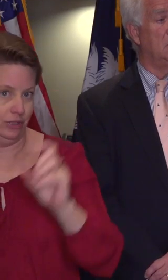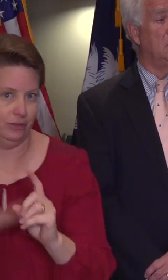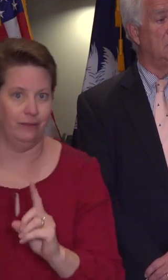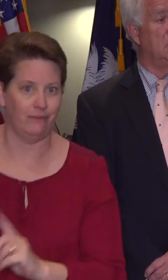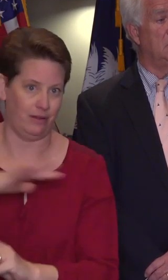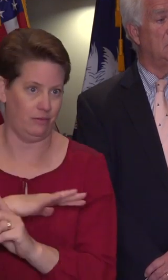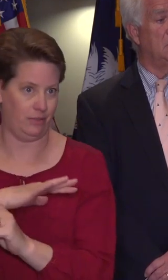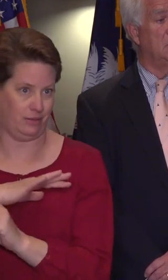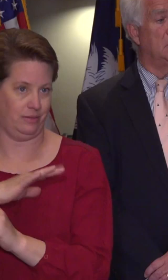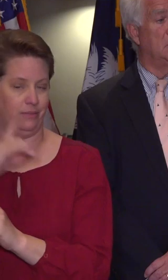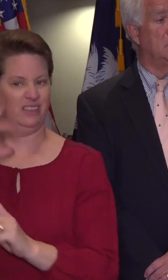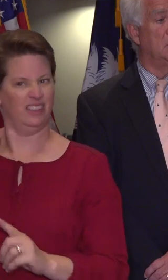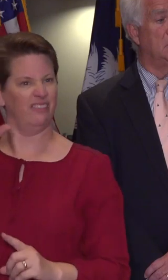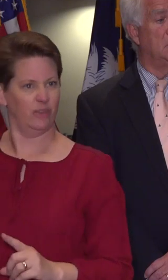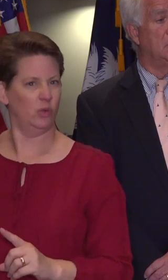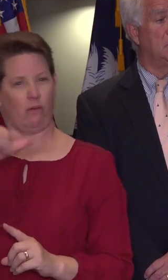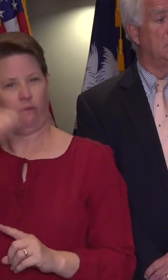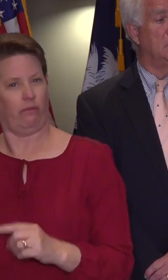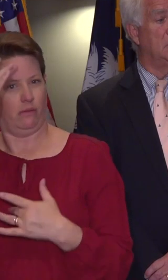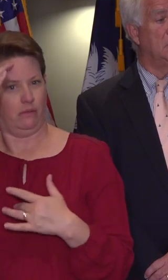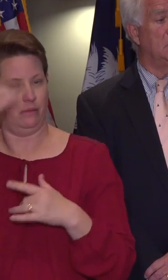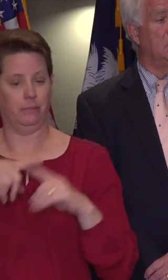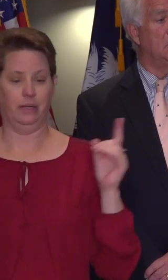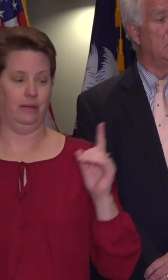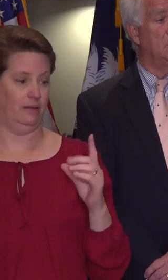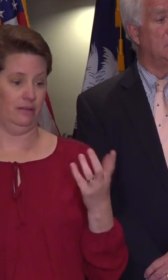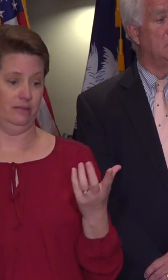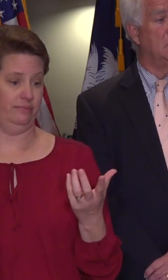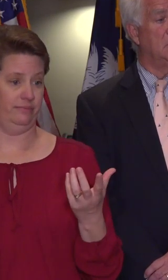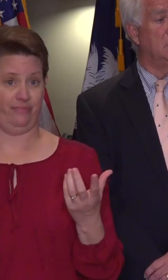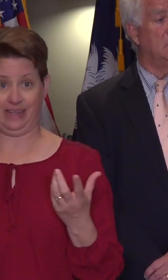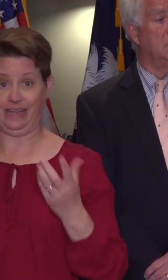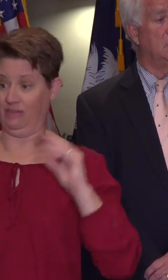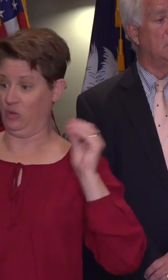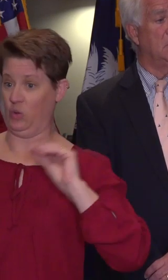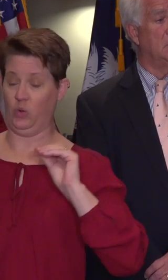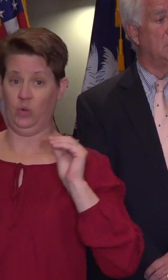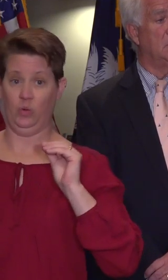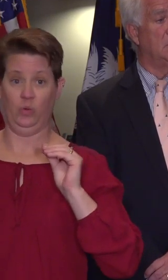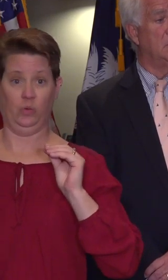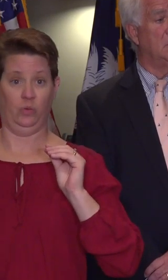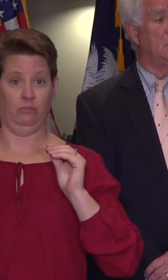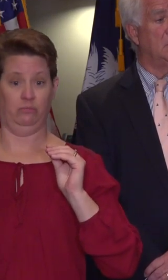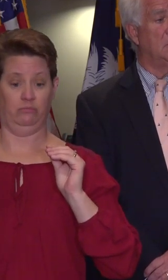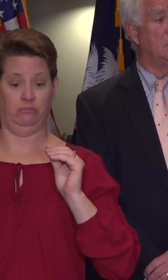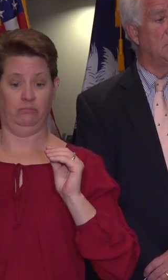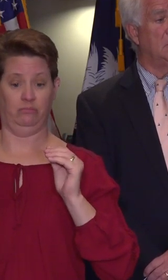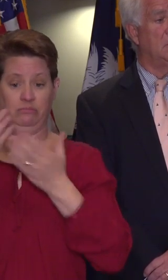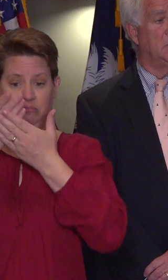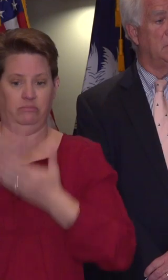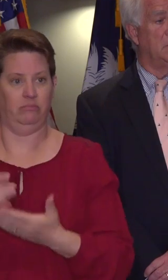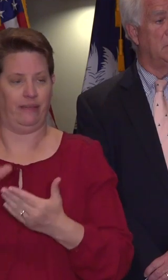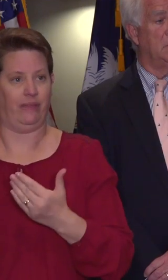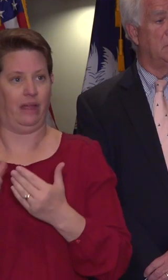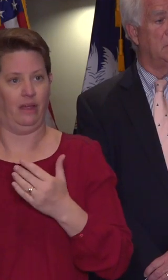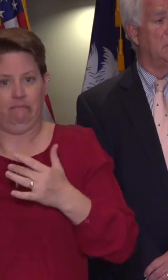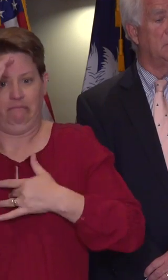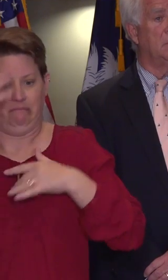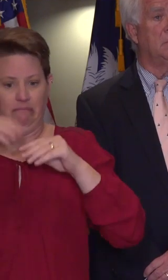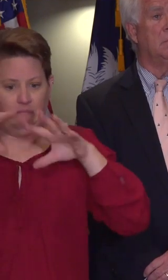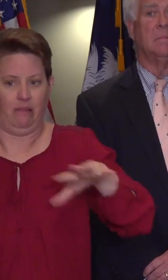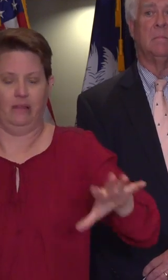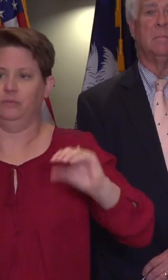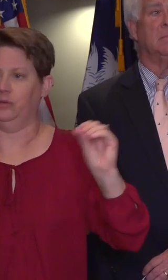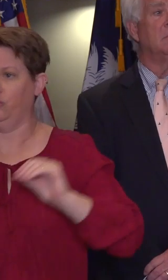environment, but if there is not evidence of ongoing spread in the community, there's no reason to close